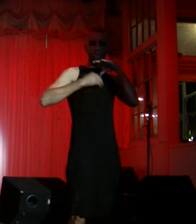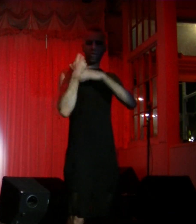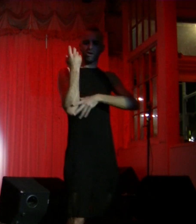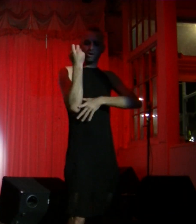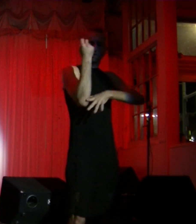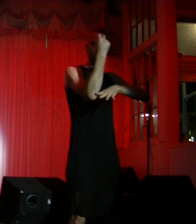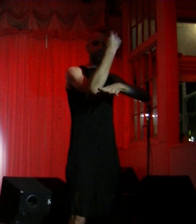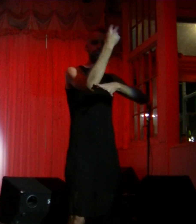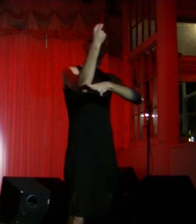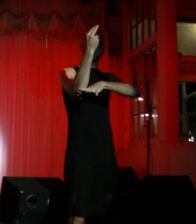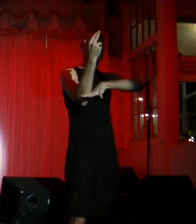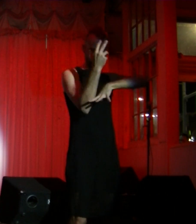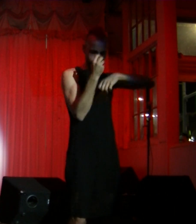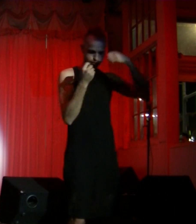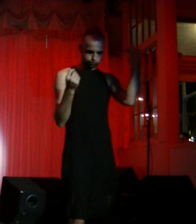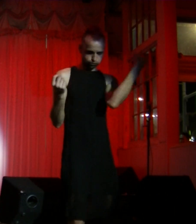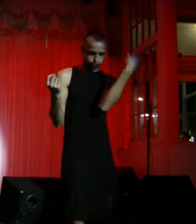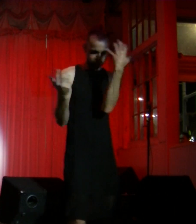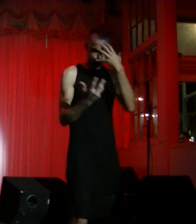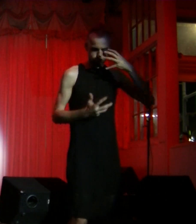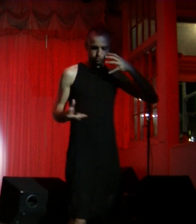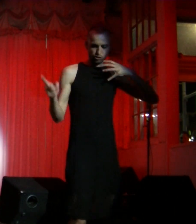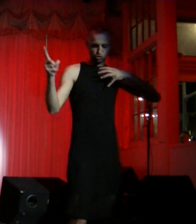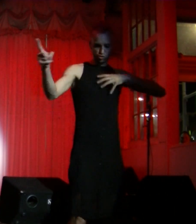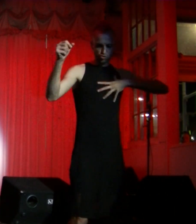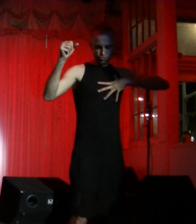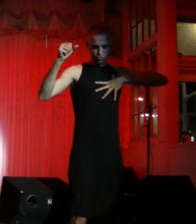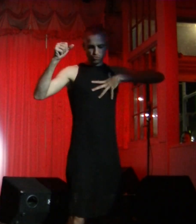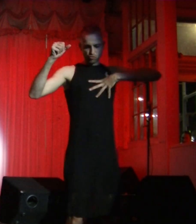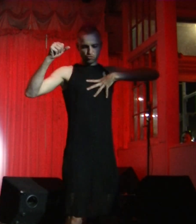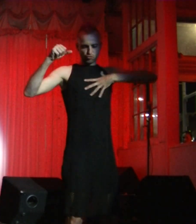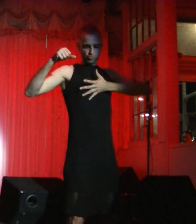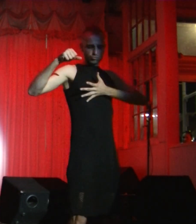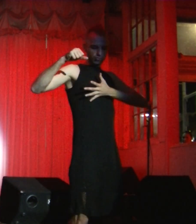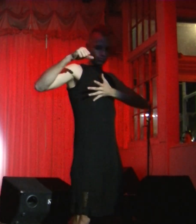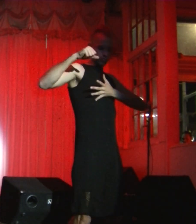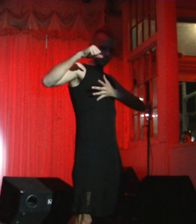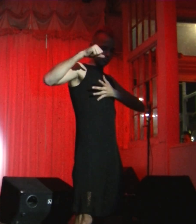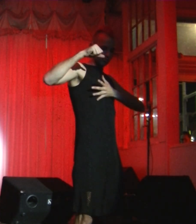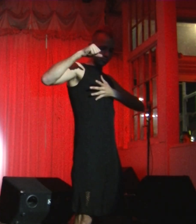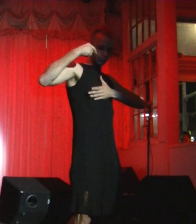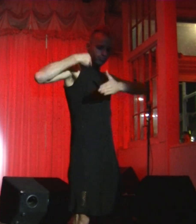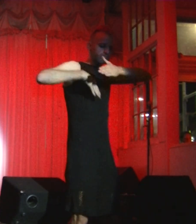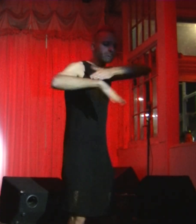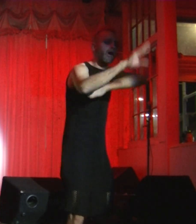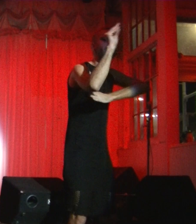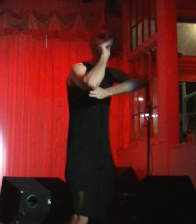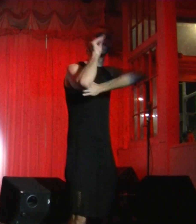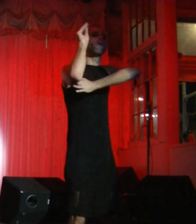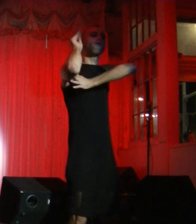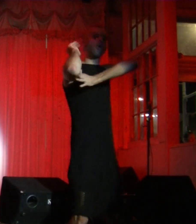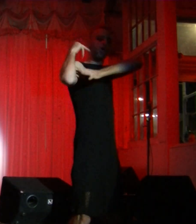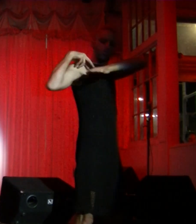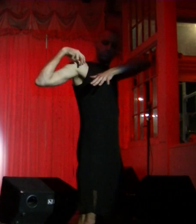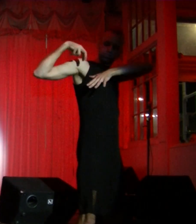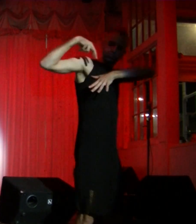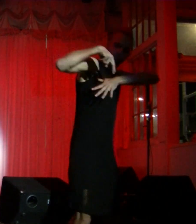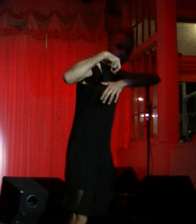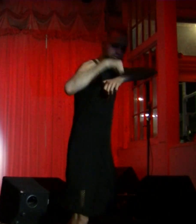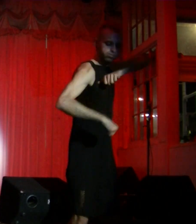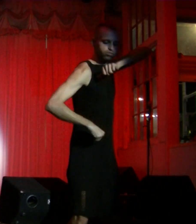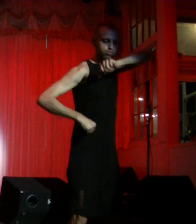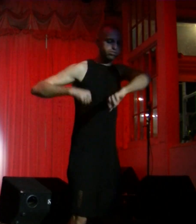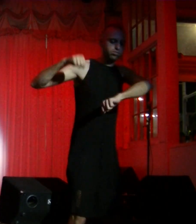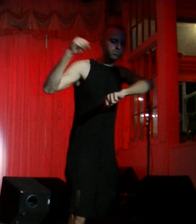tremored the sound you stomped on before you reached the front door. On nights when the moon is